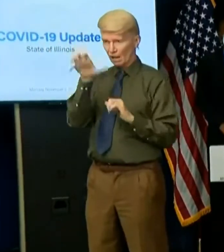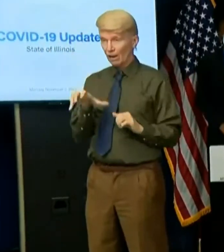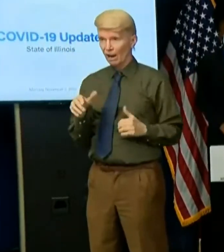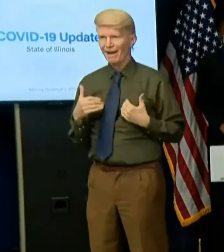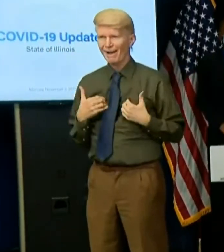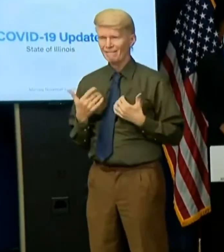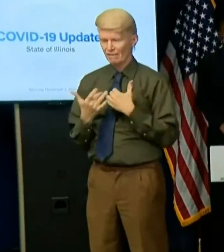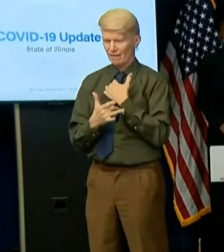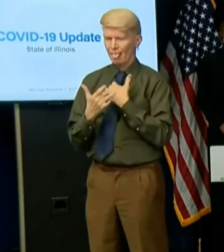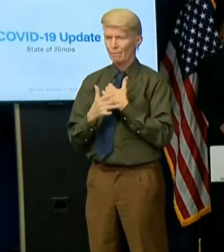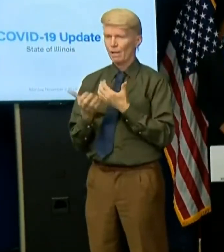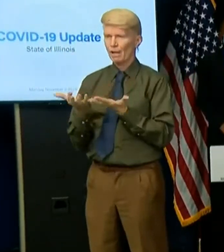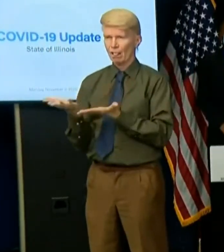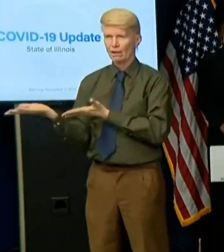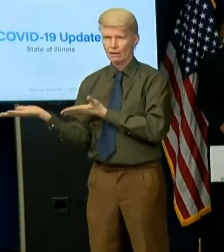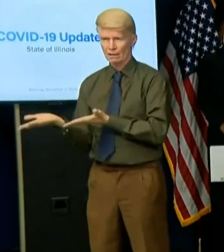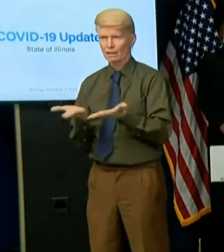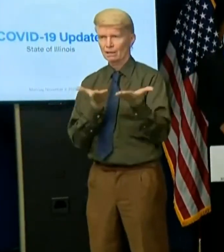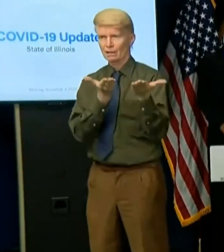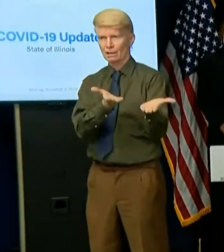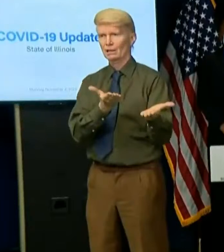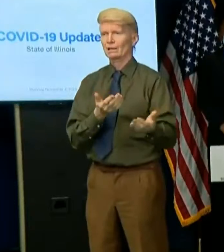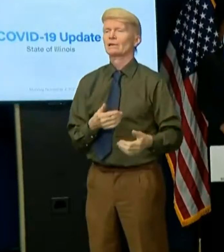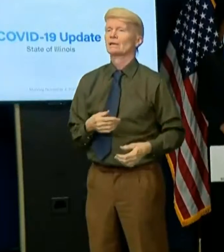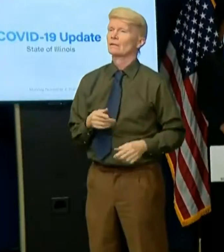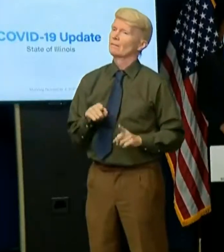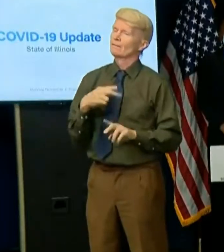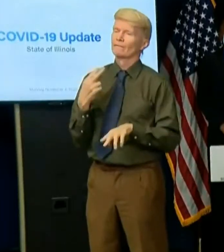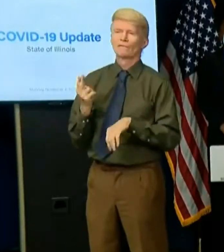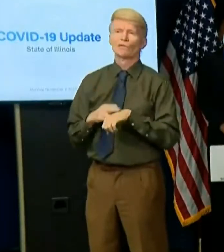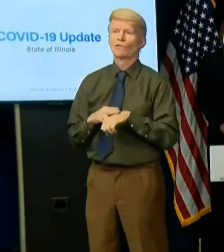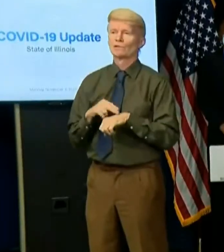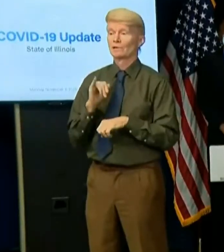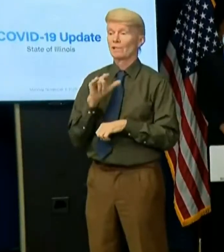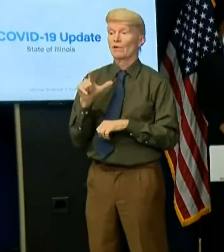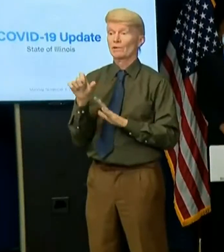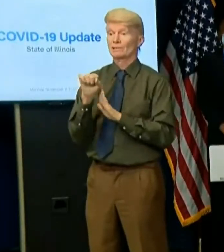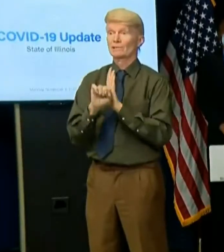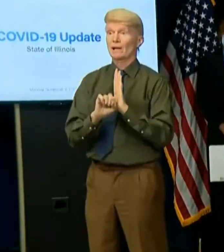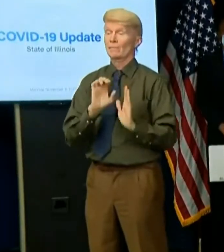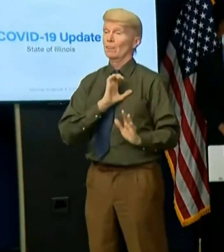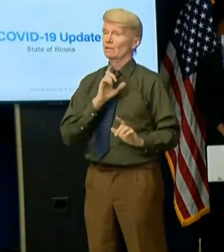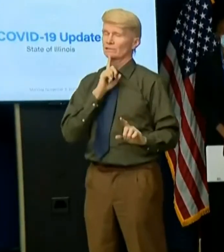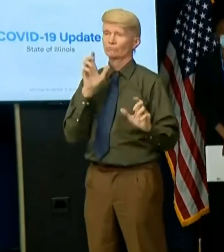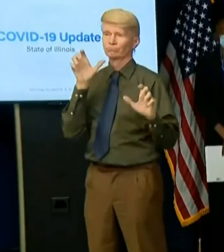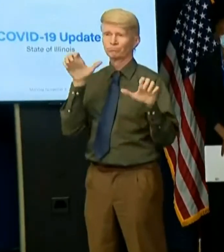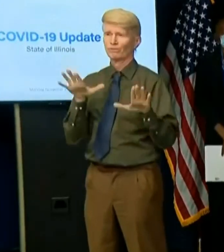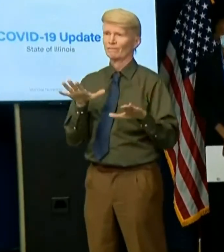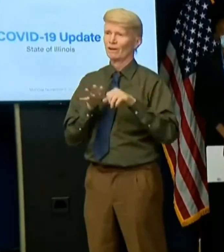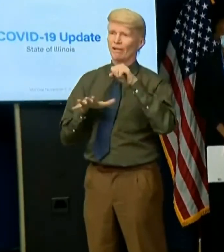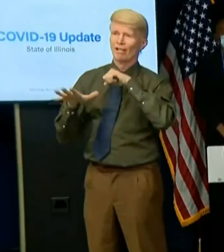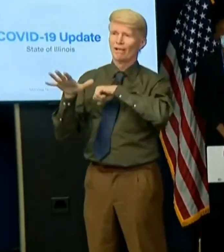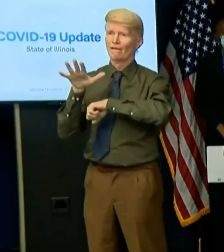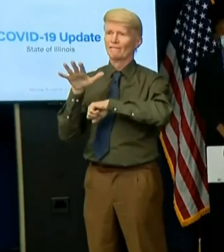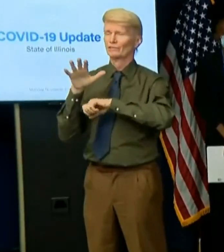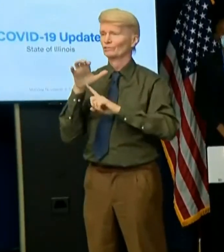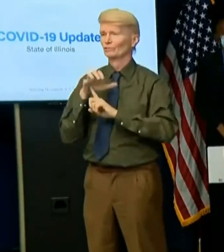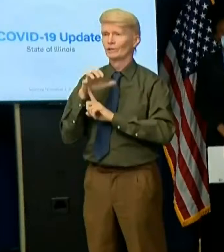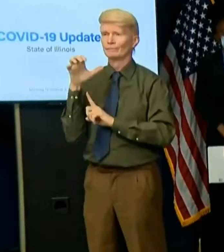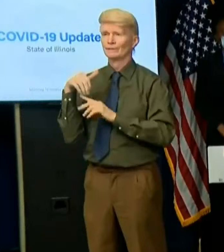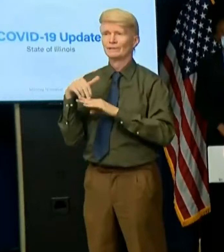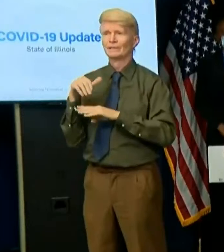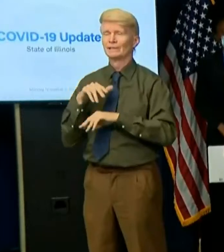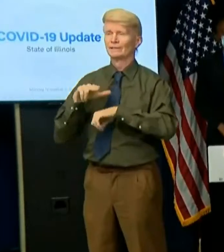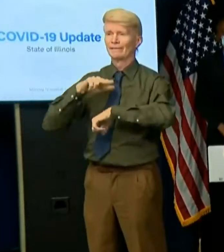those resources available to them. We, of course, have our terrific Illinois State Police, and then, best in the nation as they are,